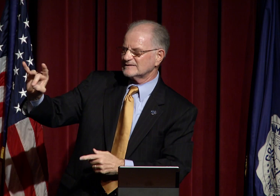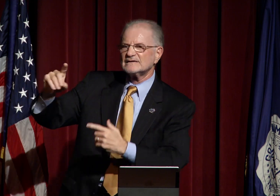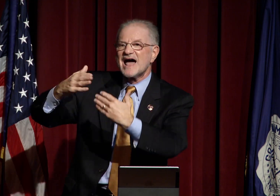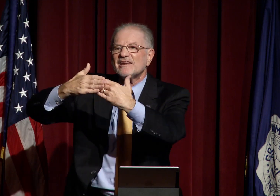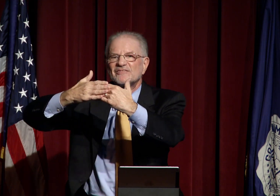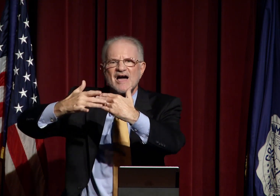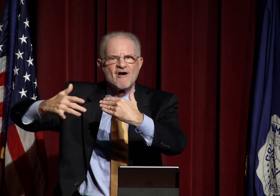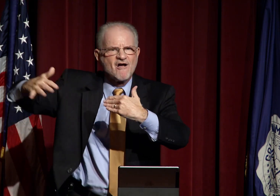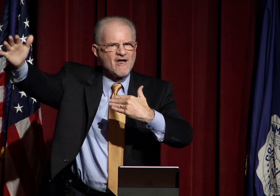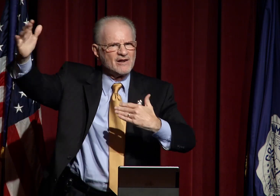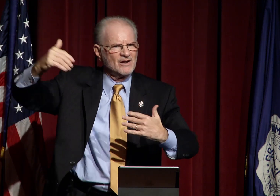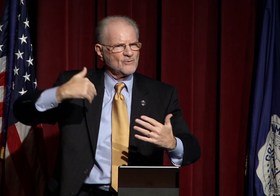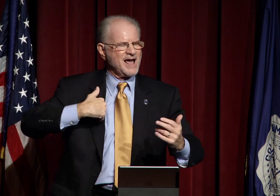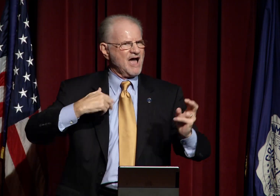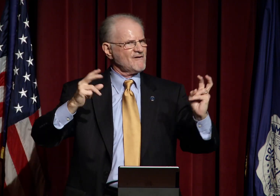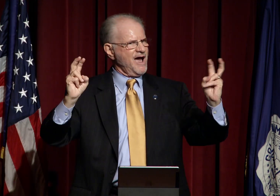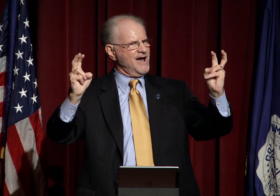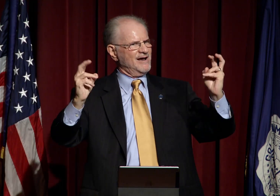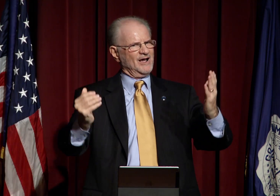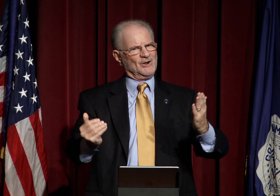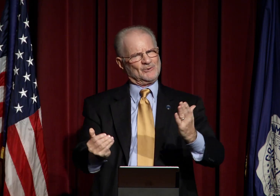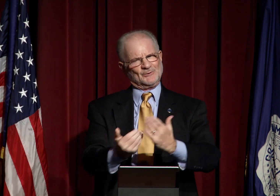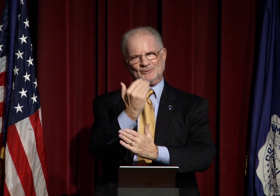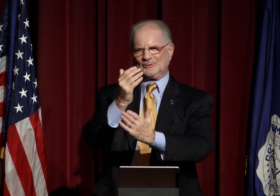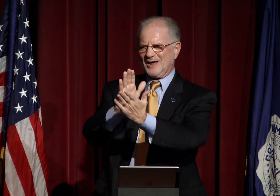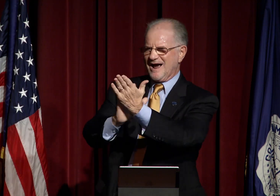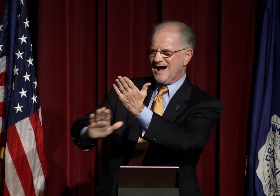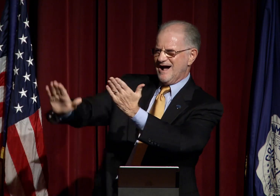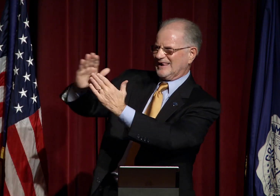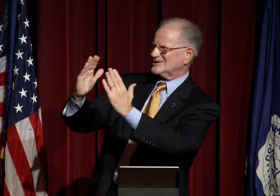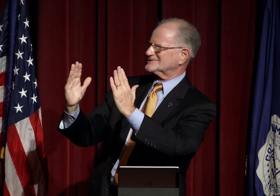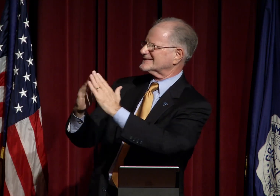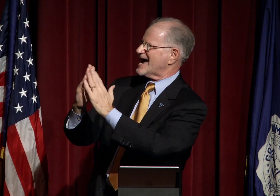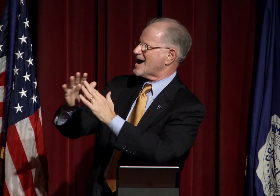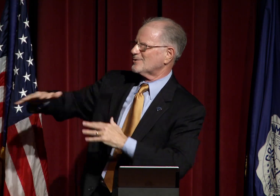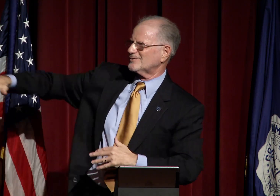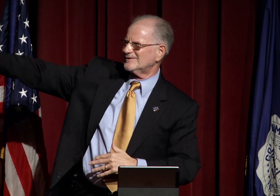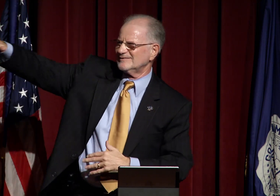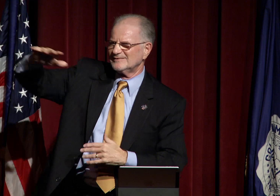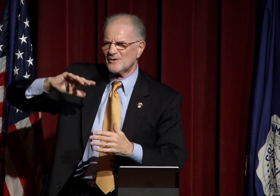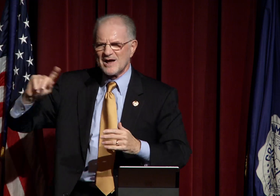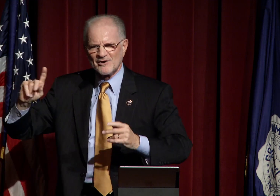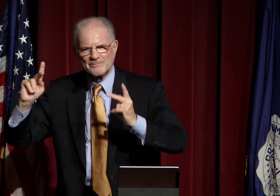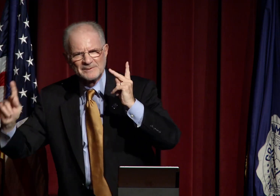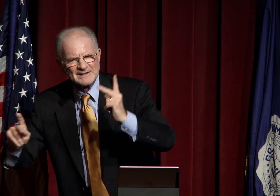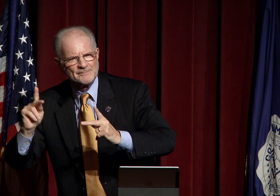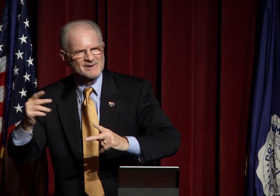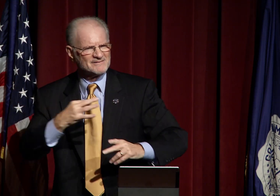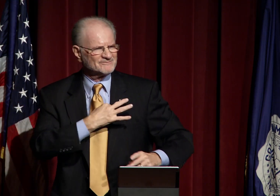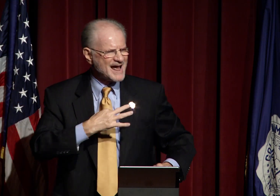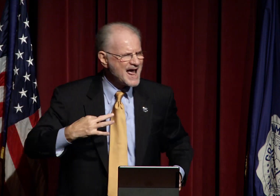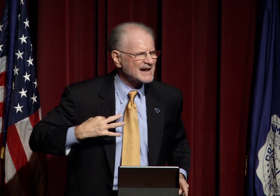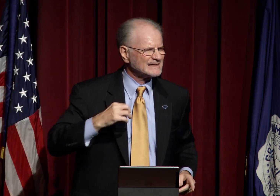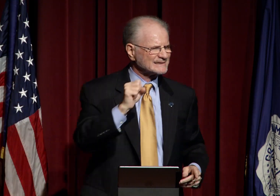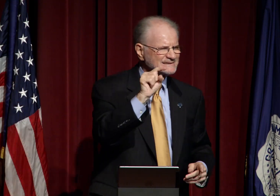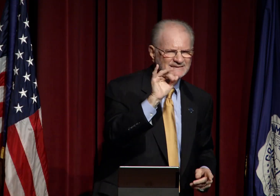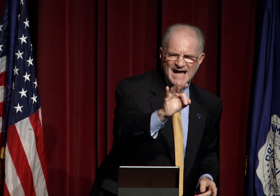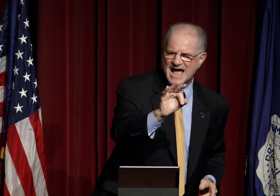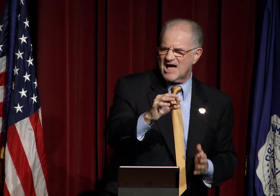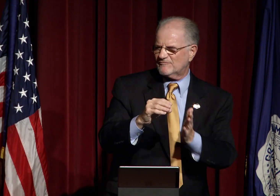of 2018, and those that follow you, will have a new college town, if you